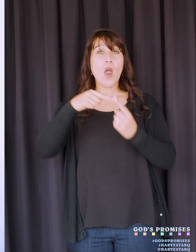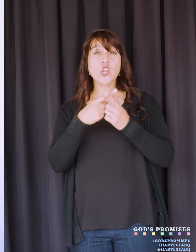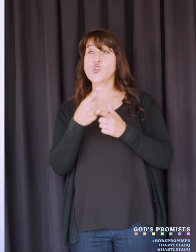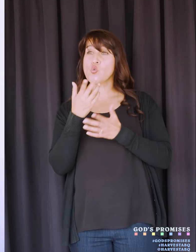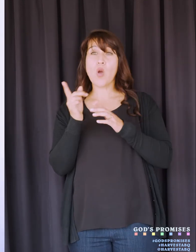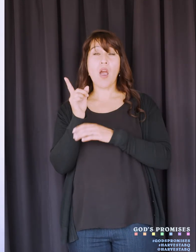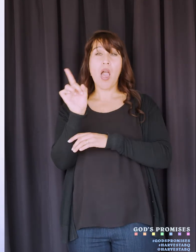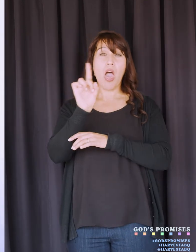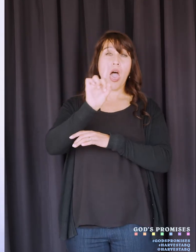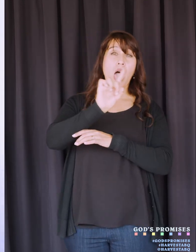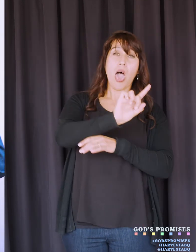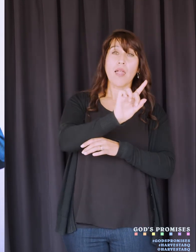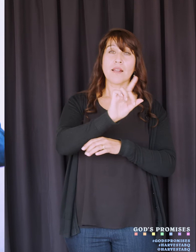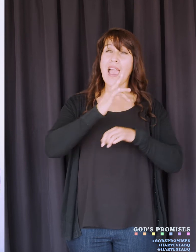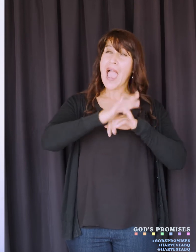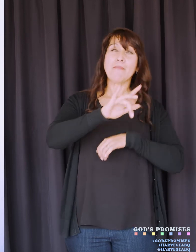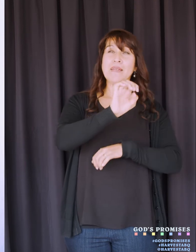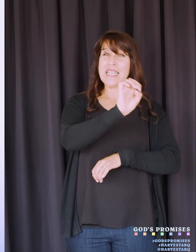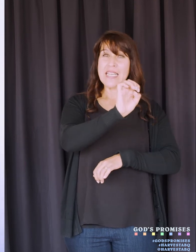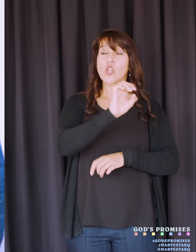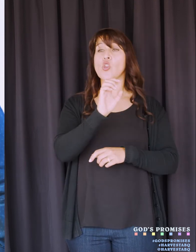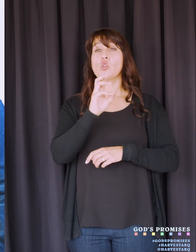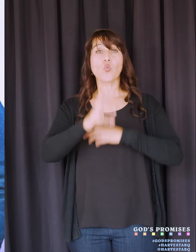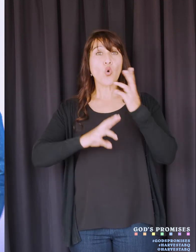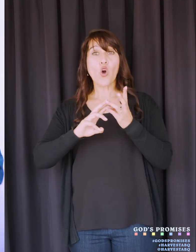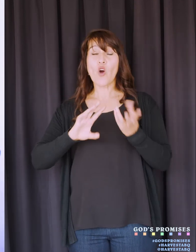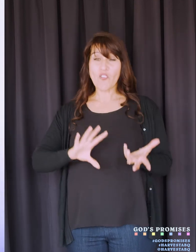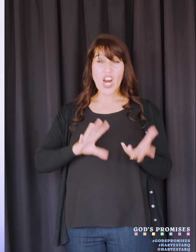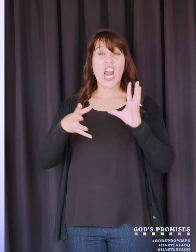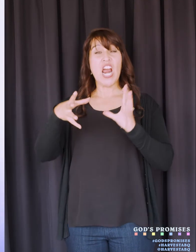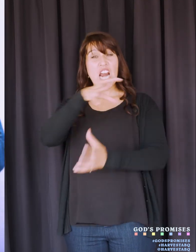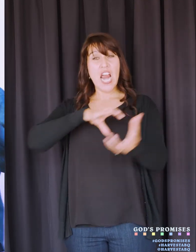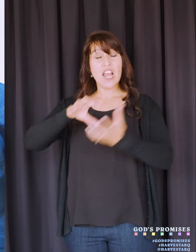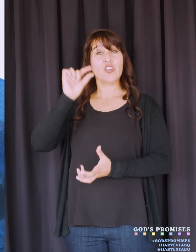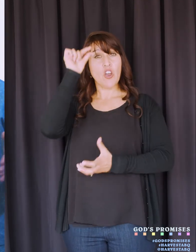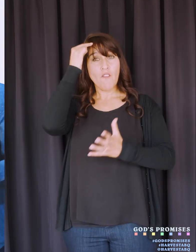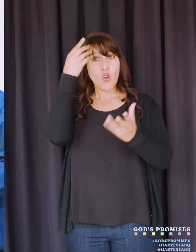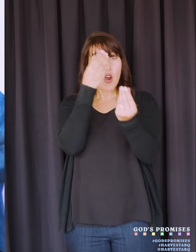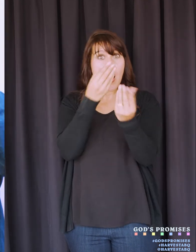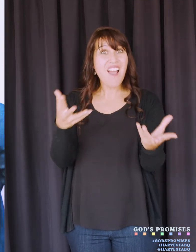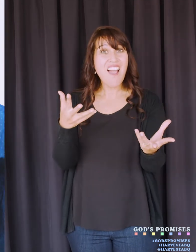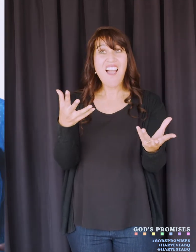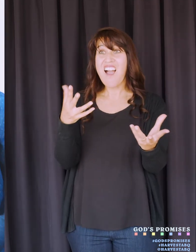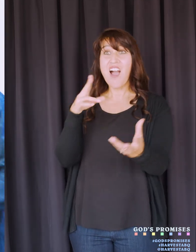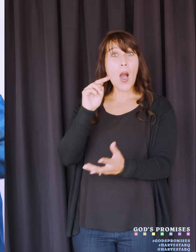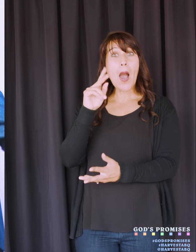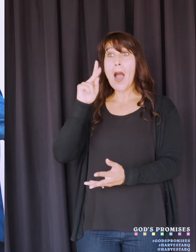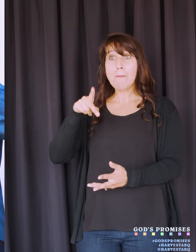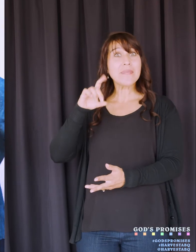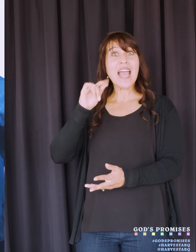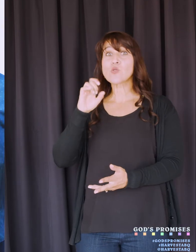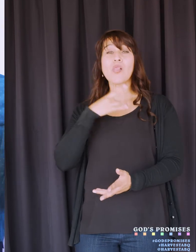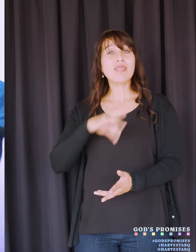on empty, when the world is full of chaos, when the governor gives an update that you don't like, when the